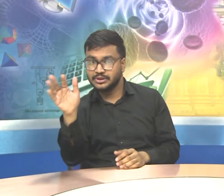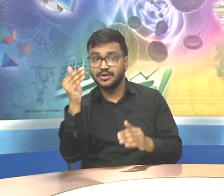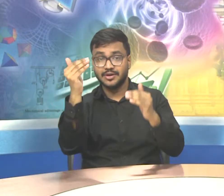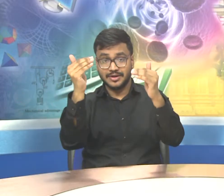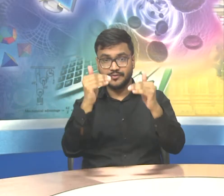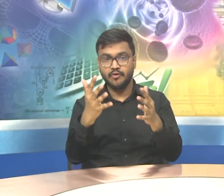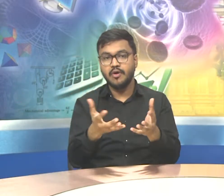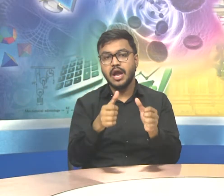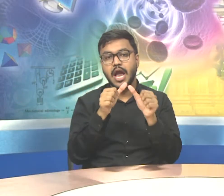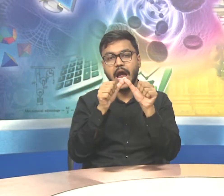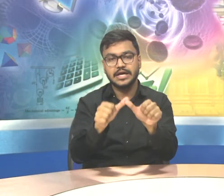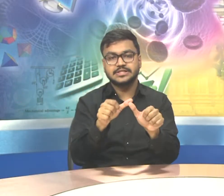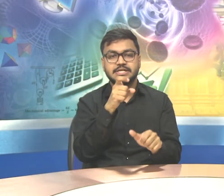But actually we got the